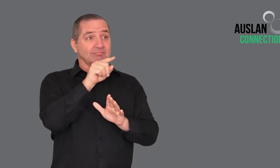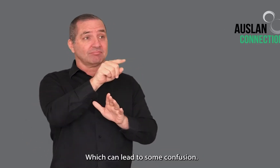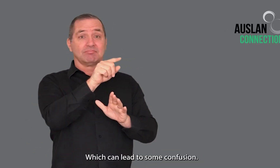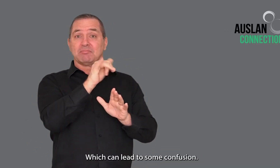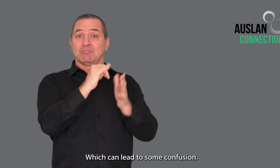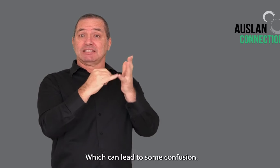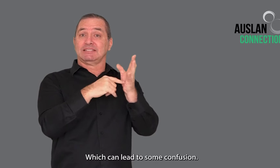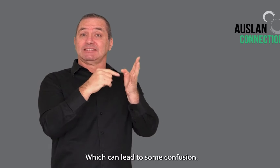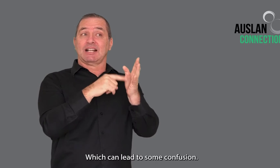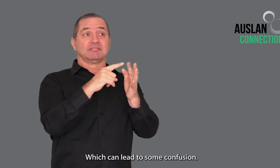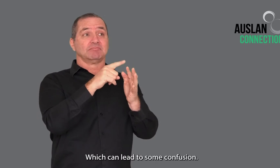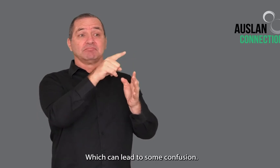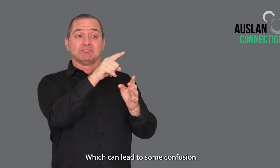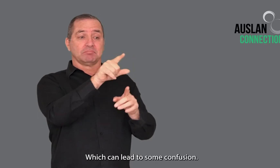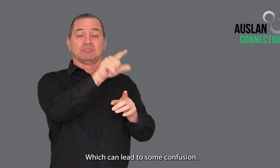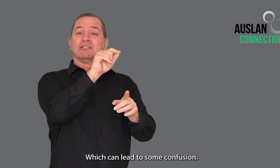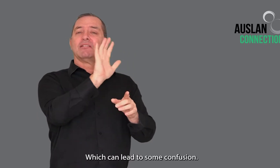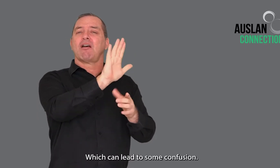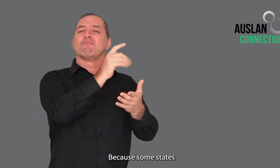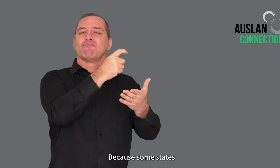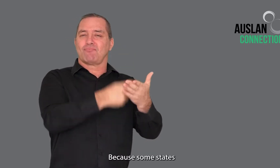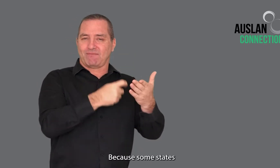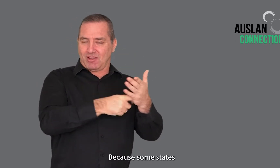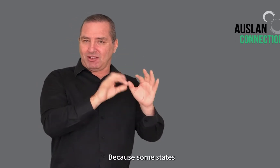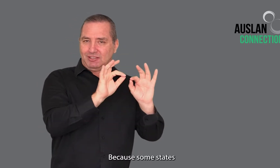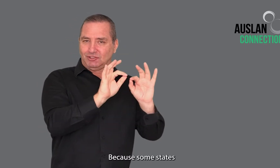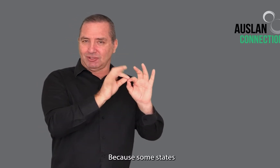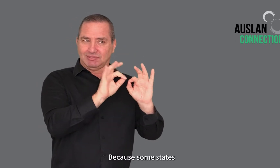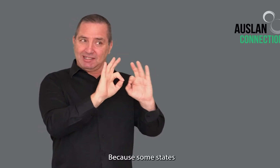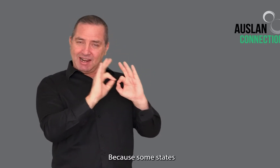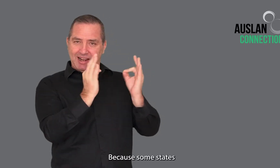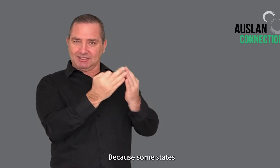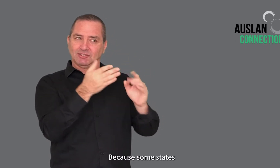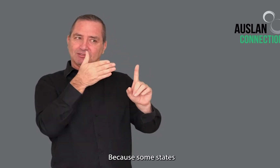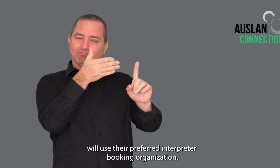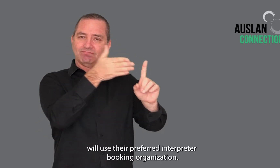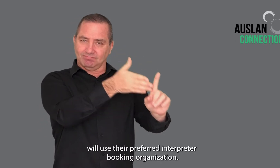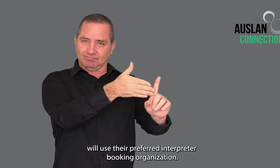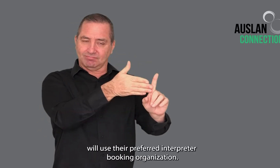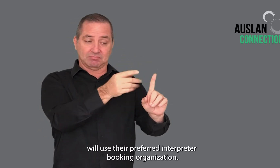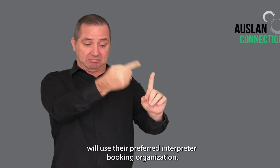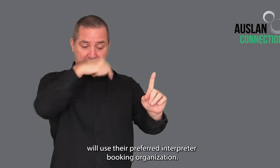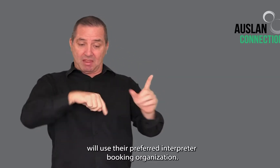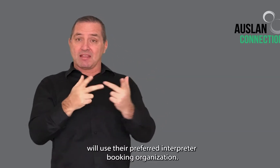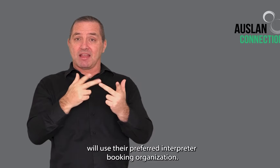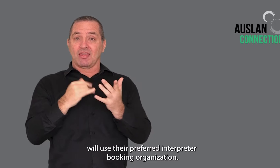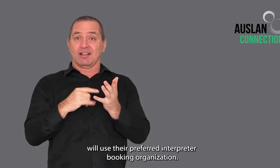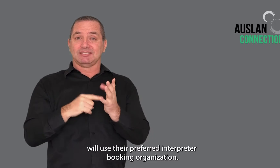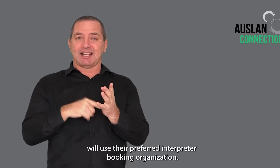which can lead to some confusion because some states will use their preferred interpreter booking